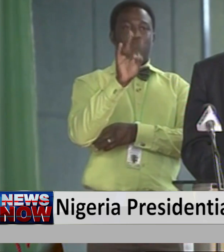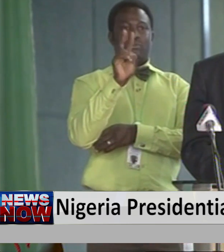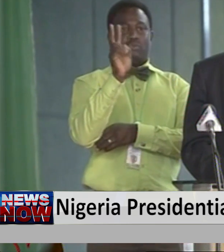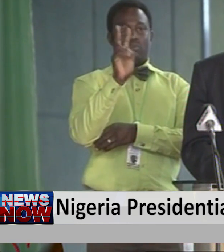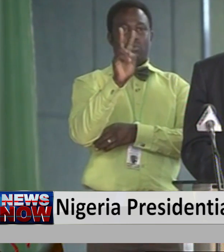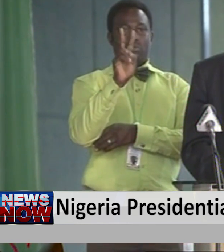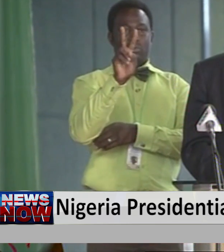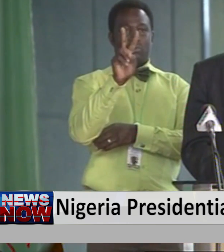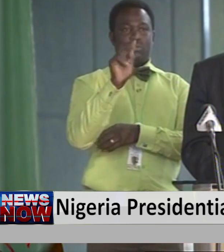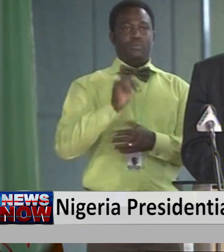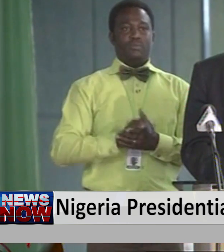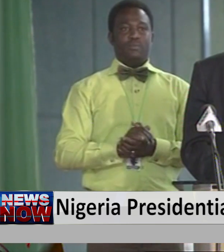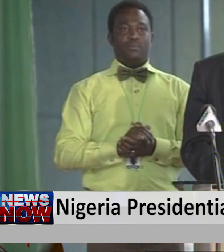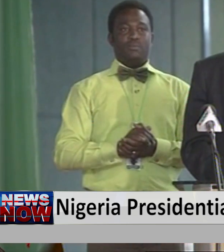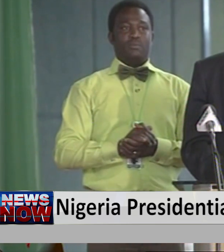533,172.